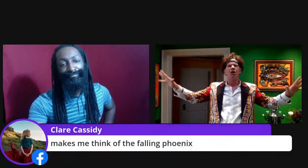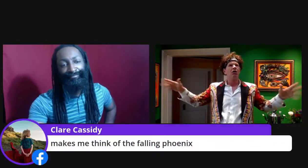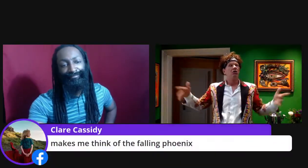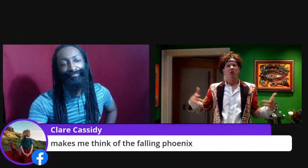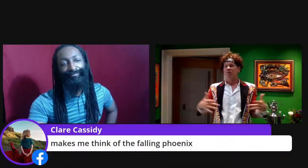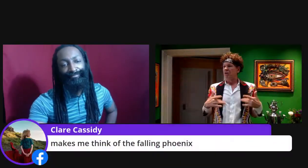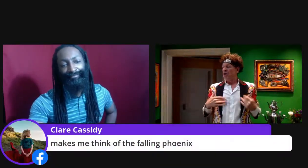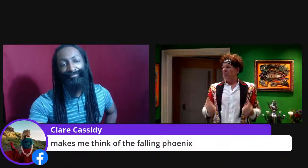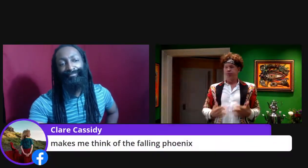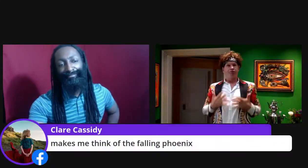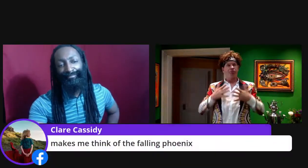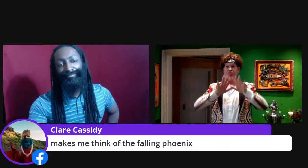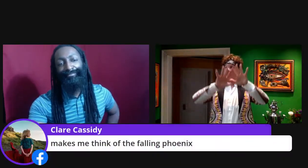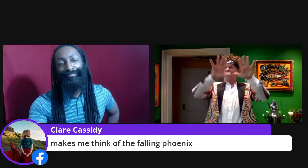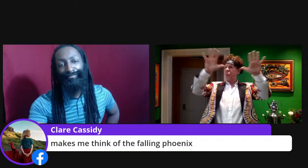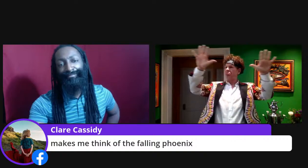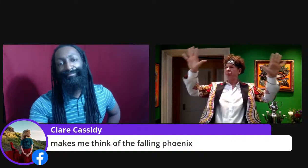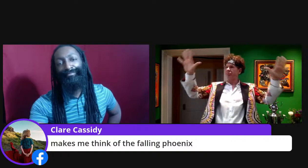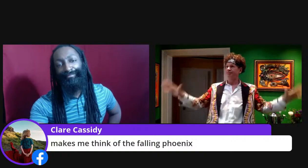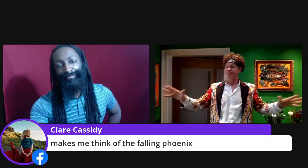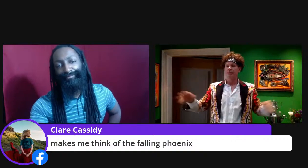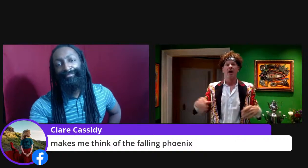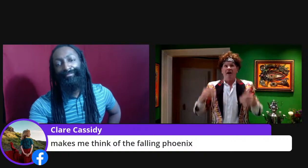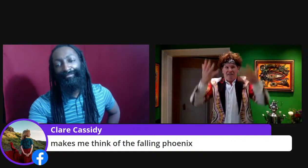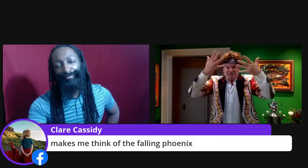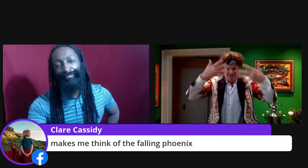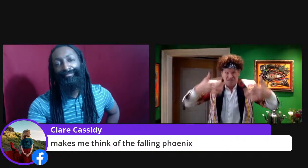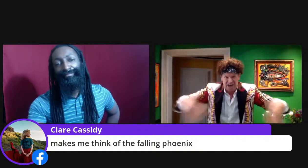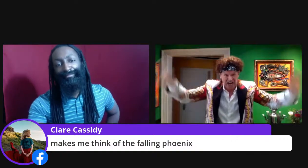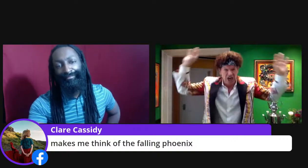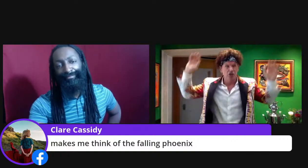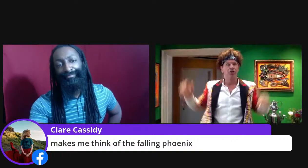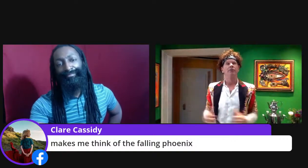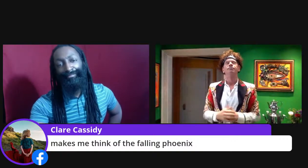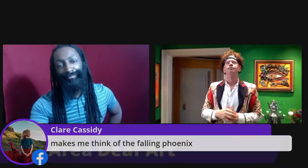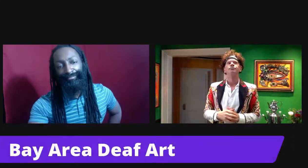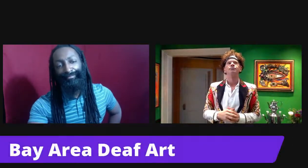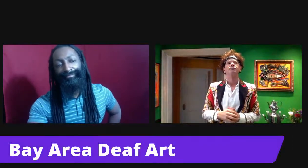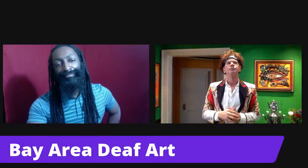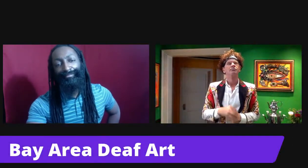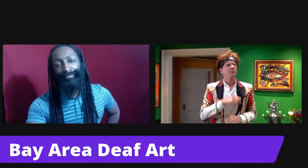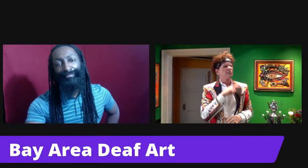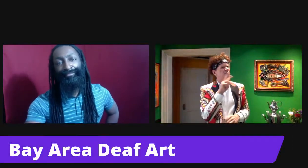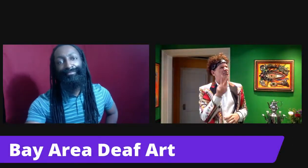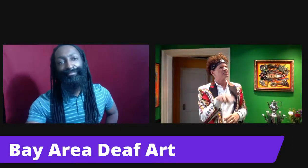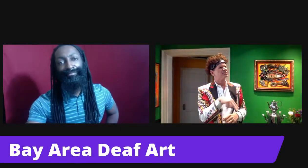just builded on that. And when the creation was done, I just had this fire.